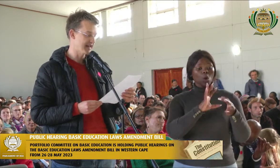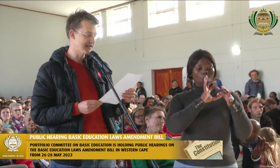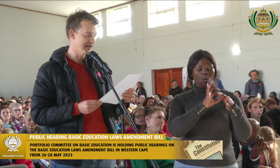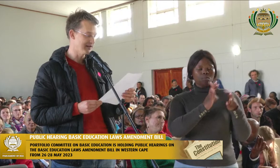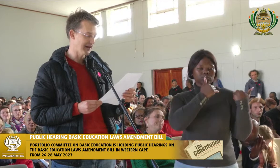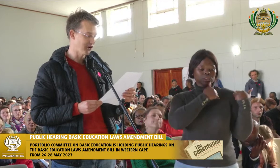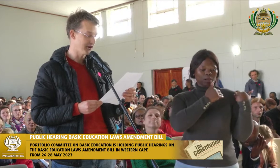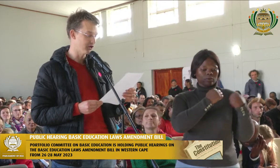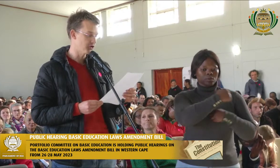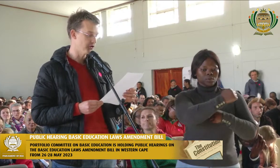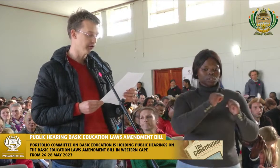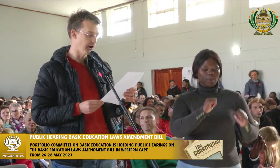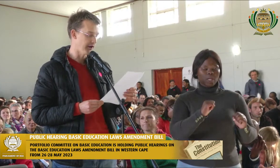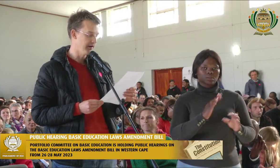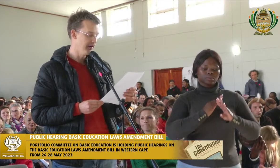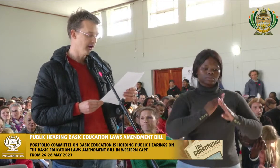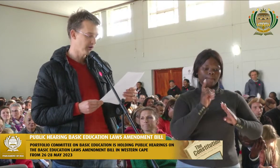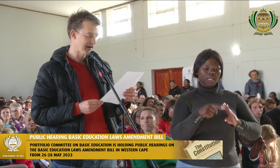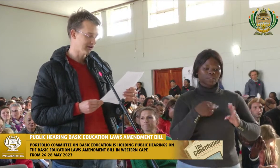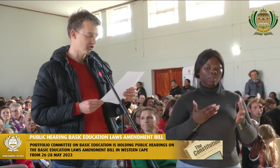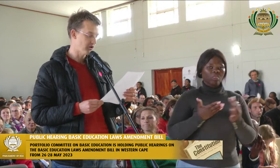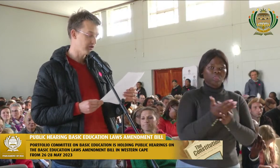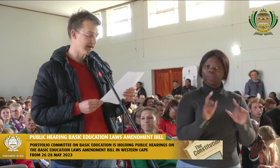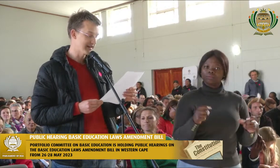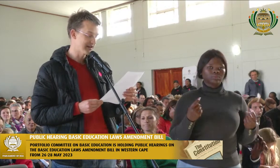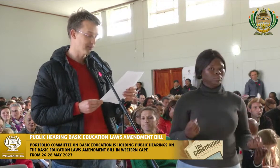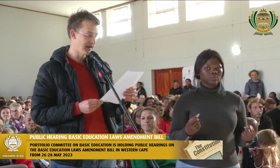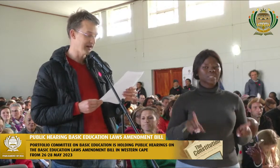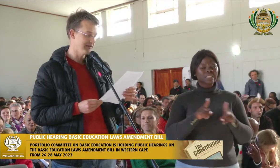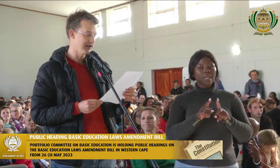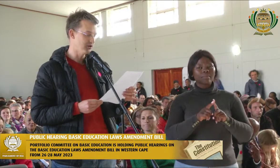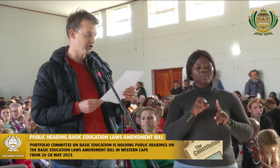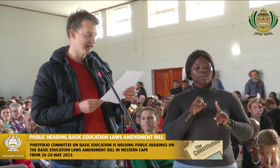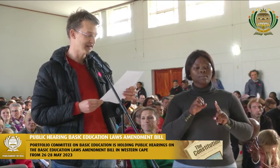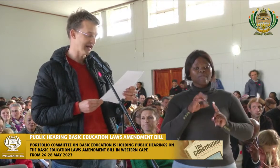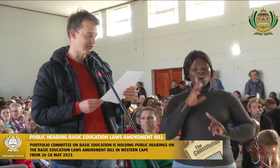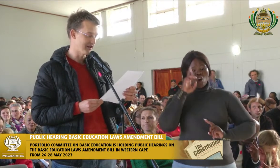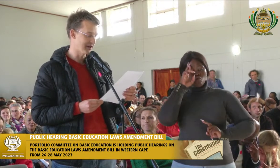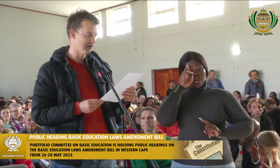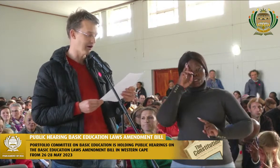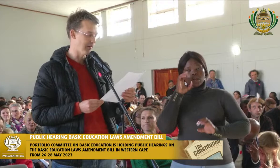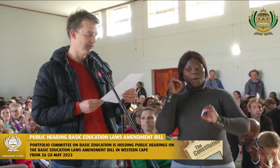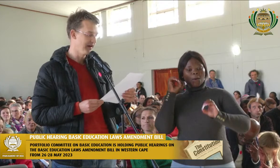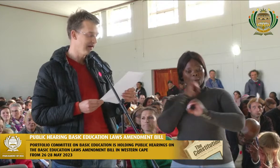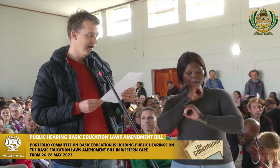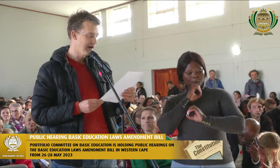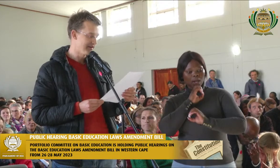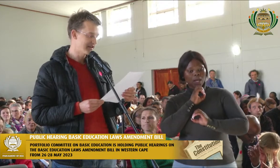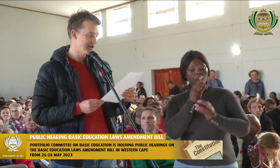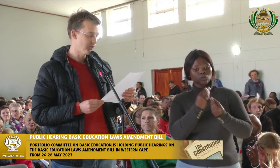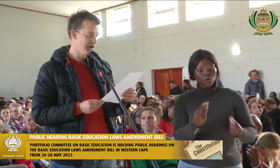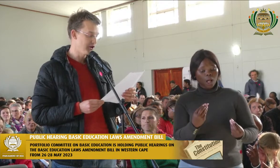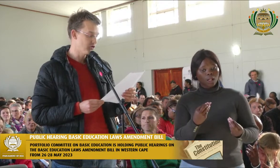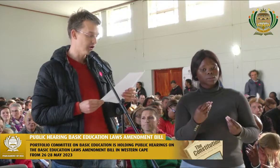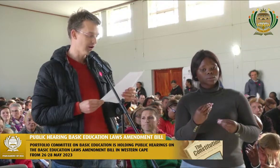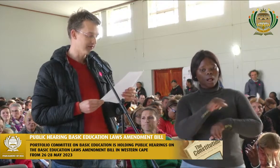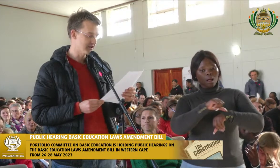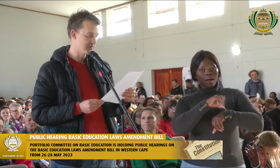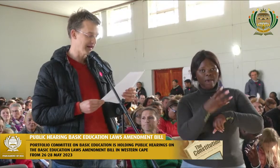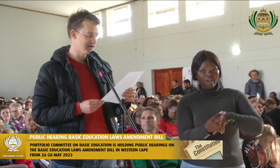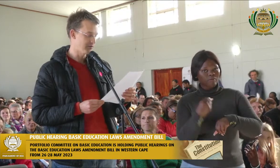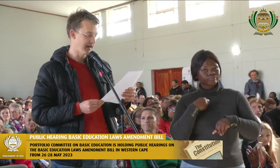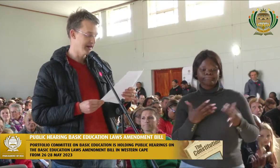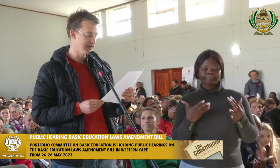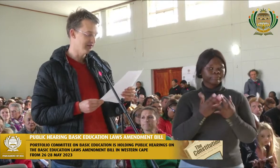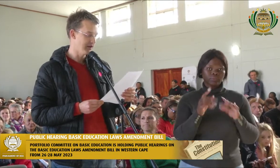should be protected and not intruded on without strong reason to believe he or she is at risk of harm. A visit to a neutral